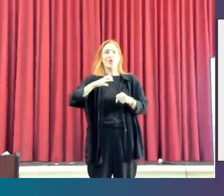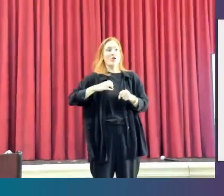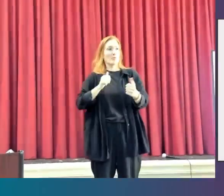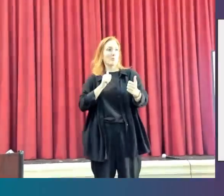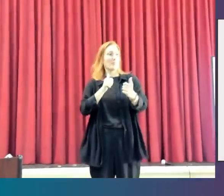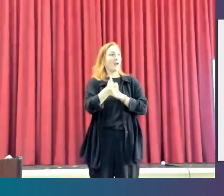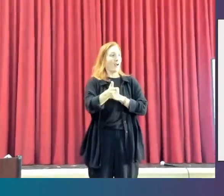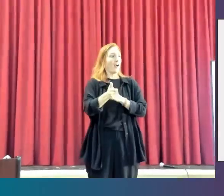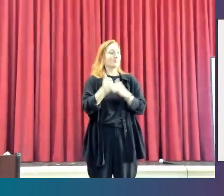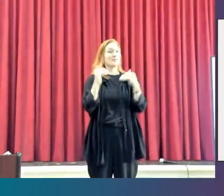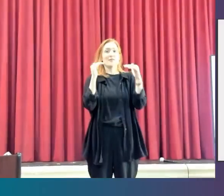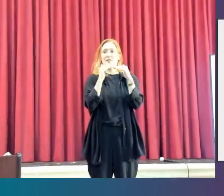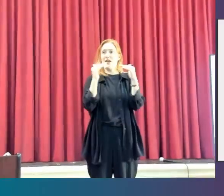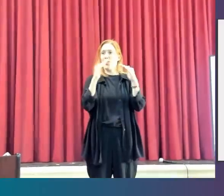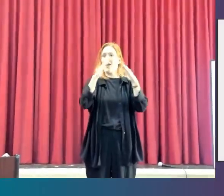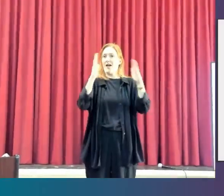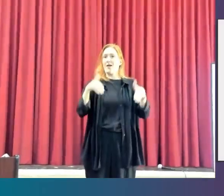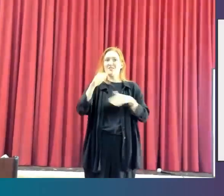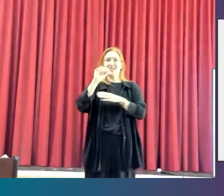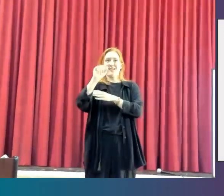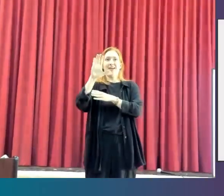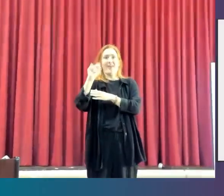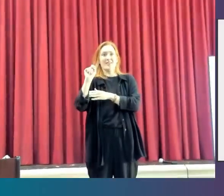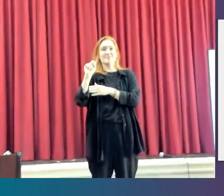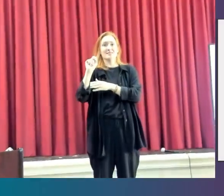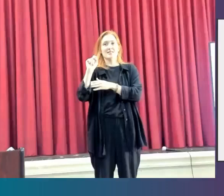Housing Act.